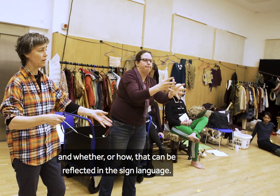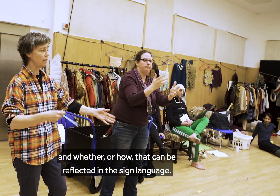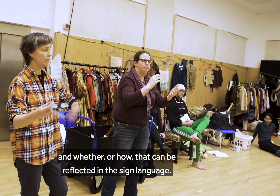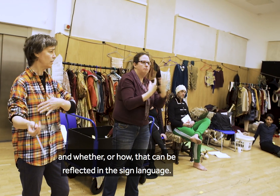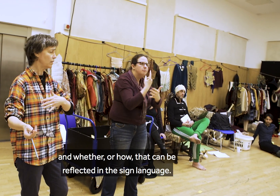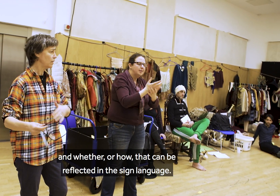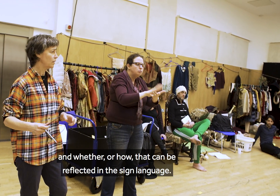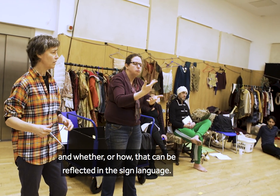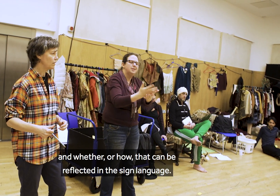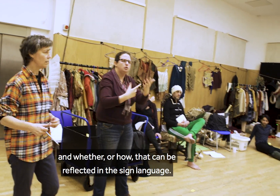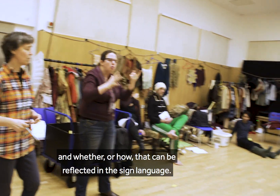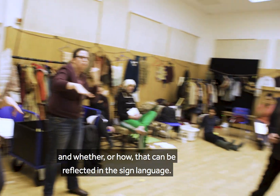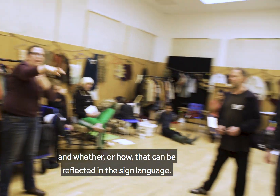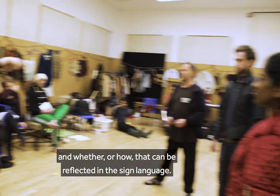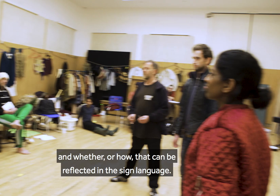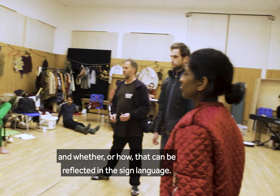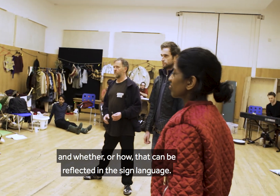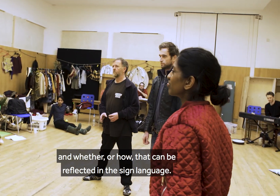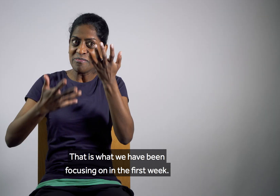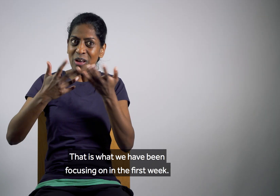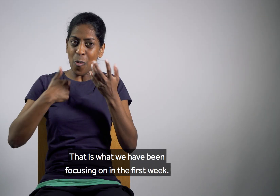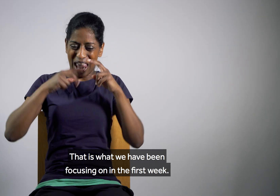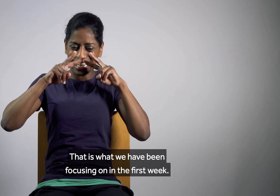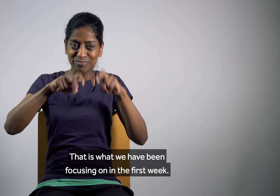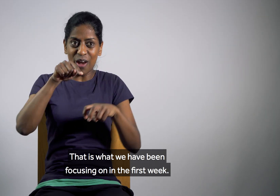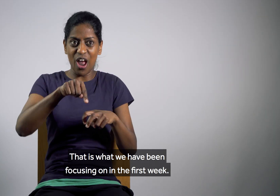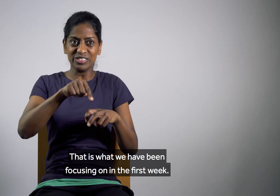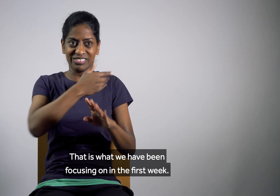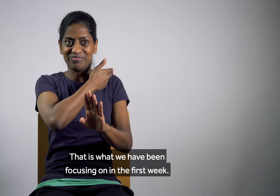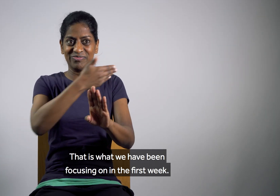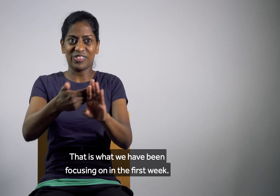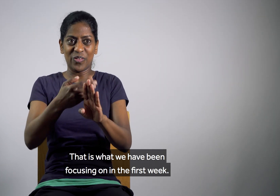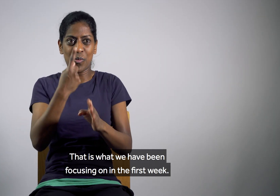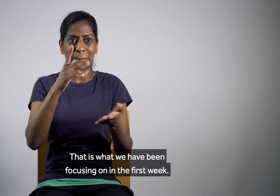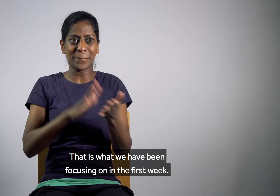or how that can be reflected in the sign language. That is what we've been focusing on in the first week.